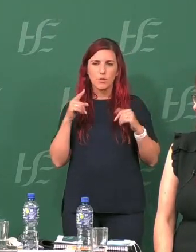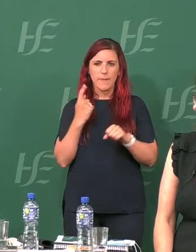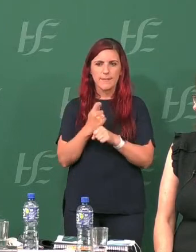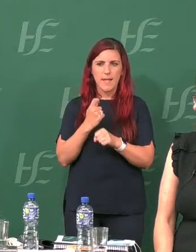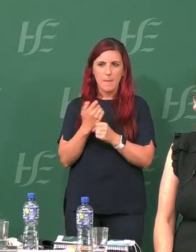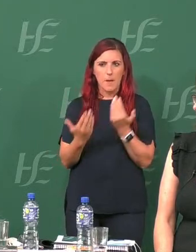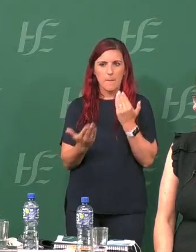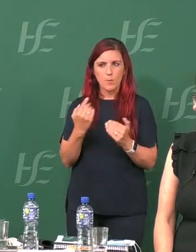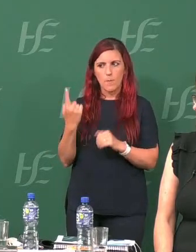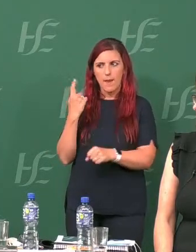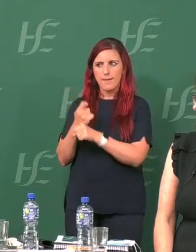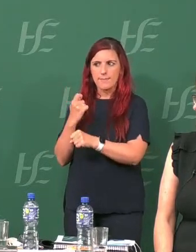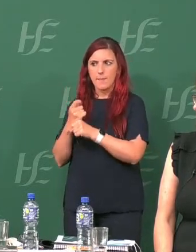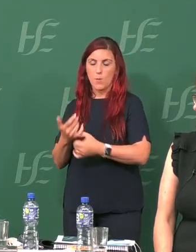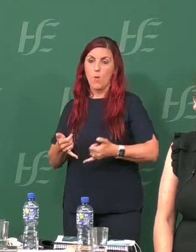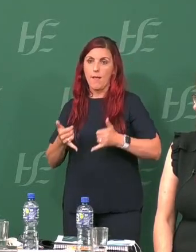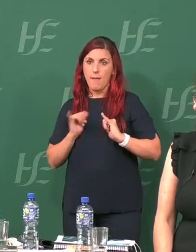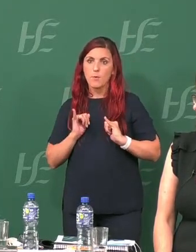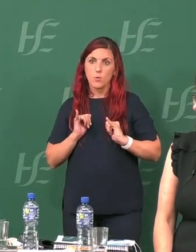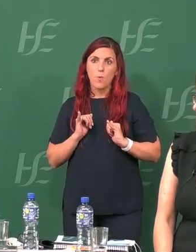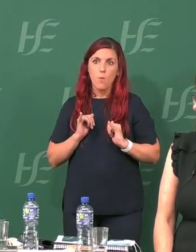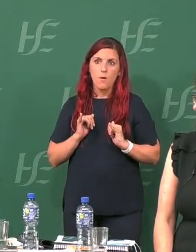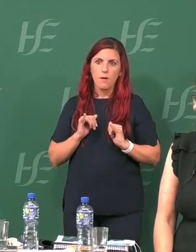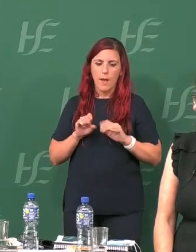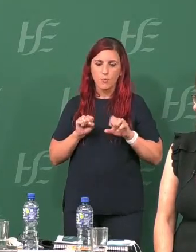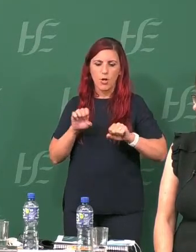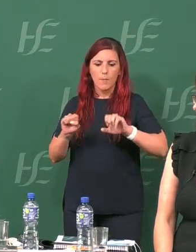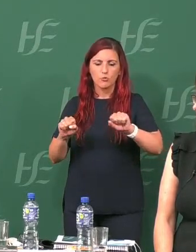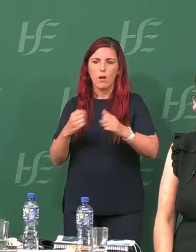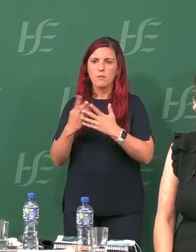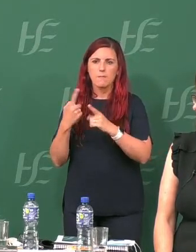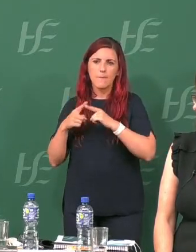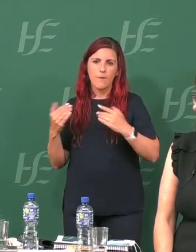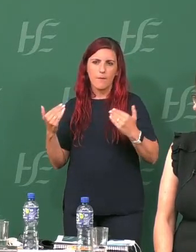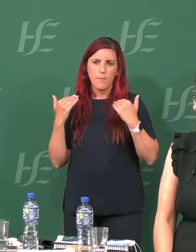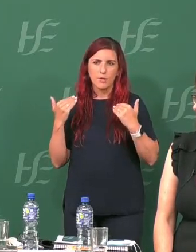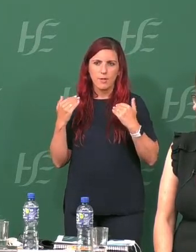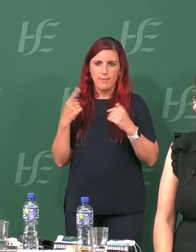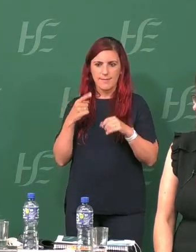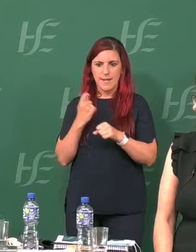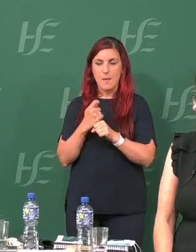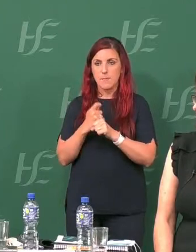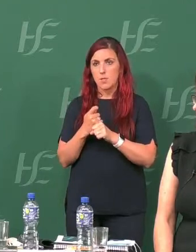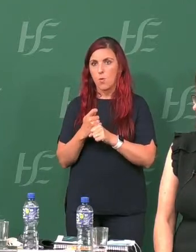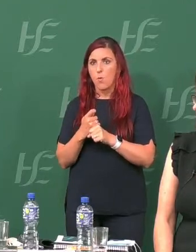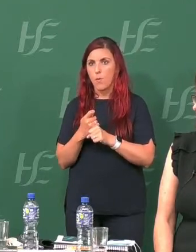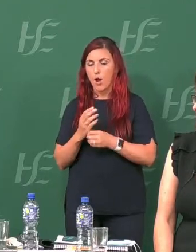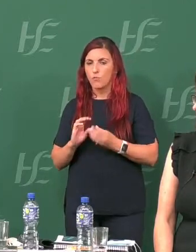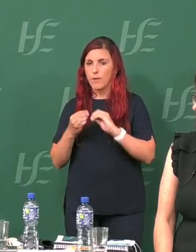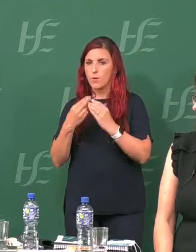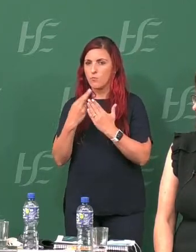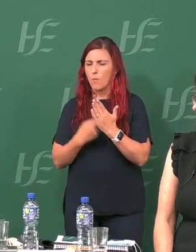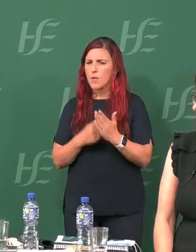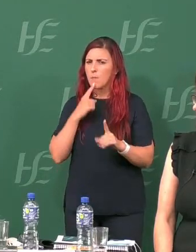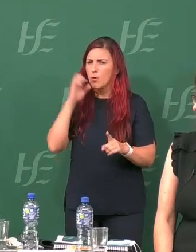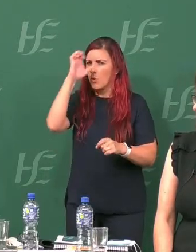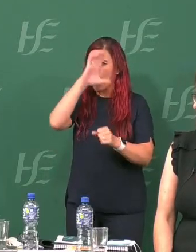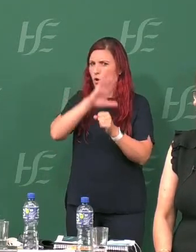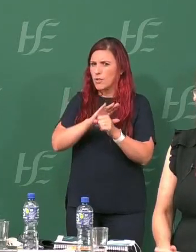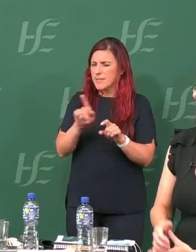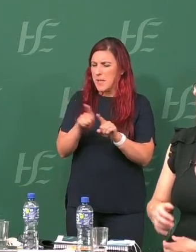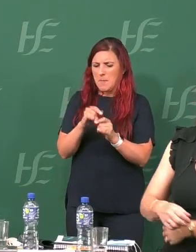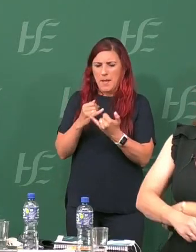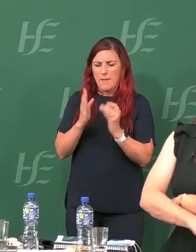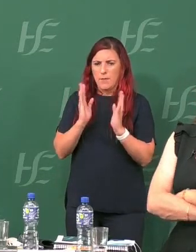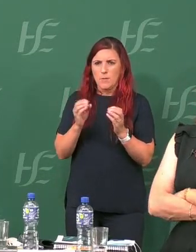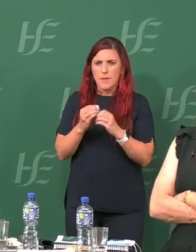basic information that we capture. We're trying to see, can we capture some other enhanced information to facilitate that? But I would put out the caution, as I did earlier on,